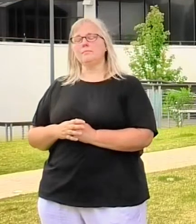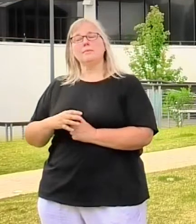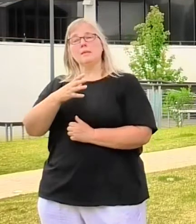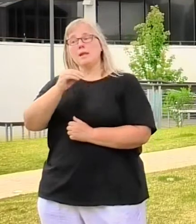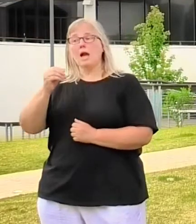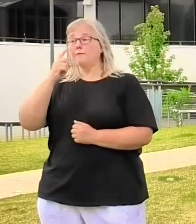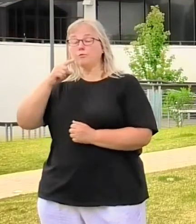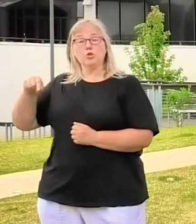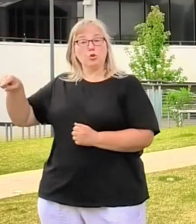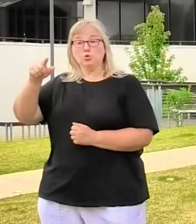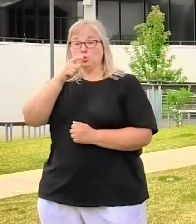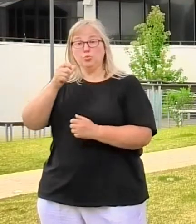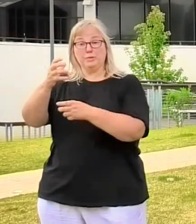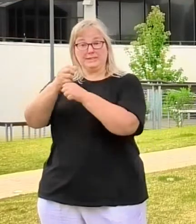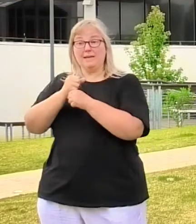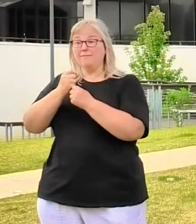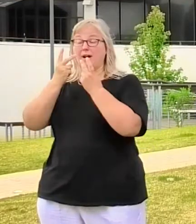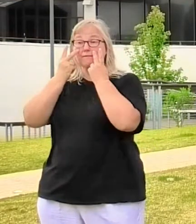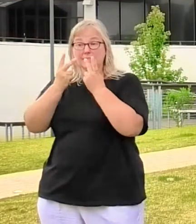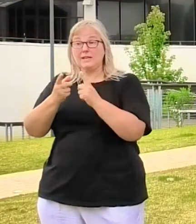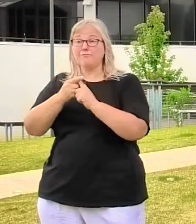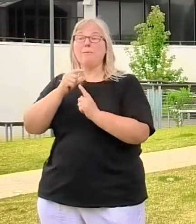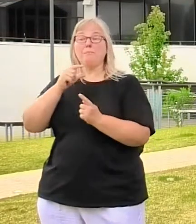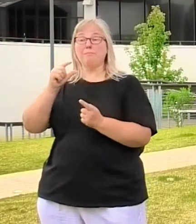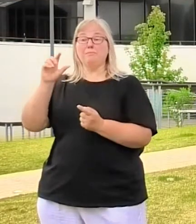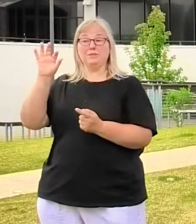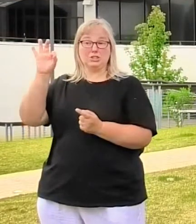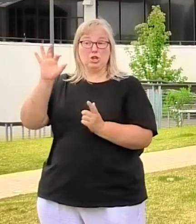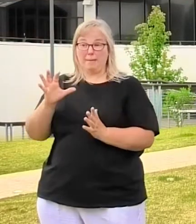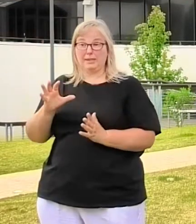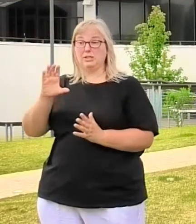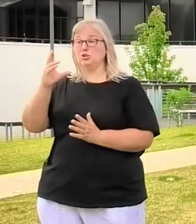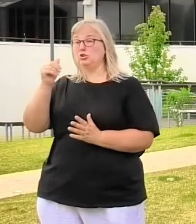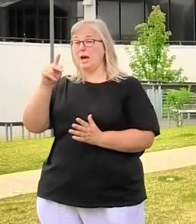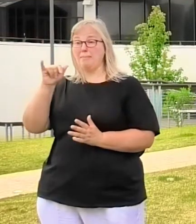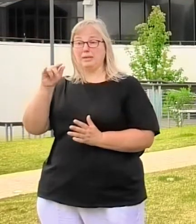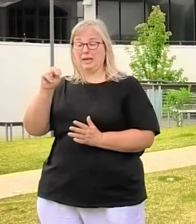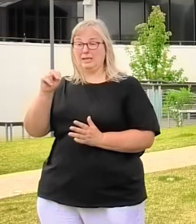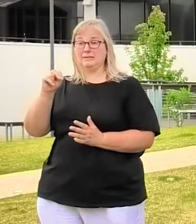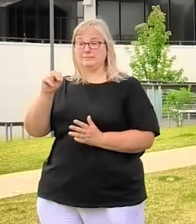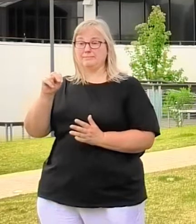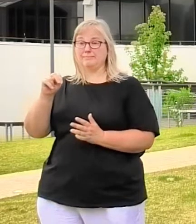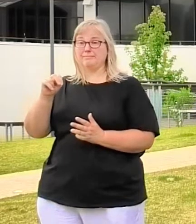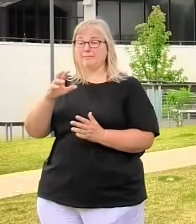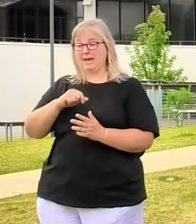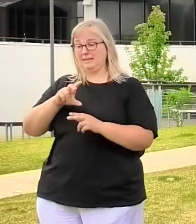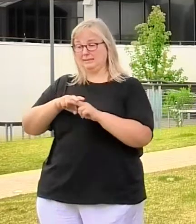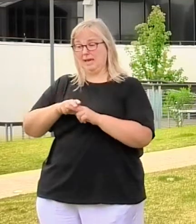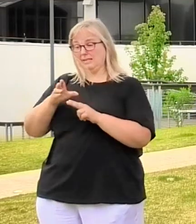And for those who received a visit from the chaplain and stood at the side of a flag-draped casket,